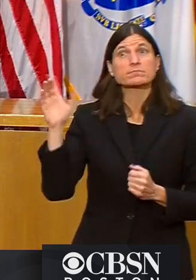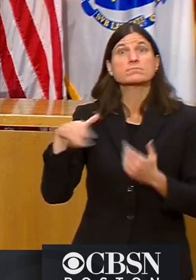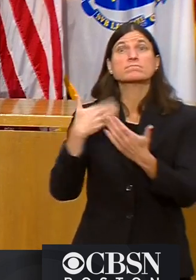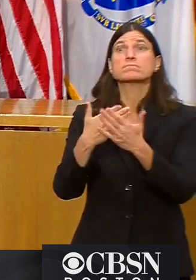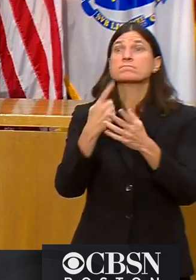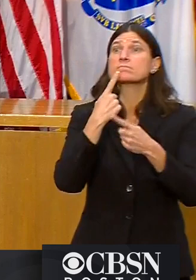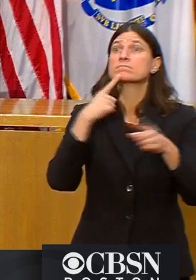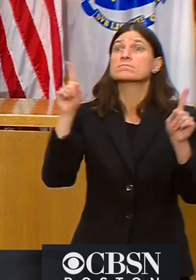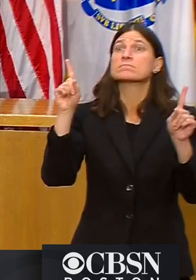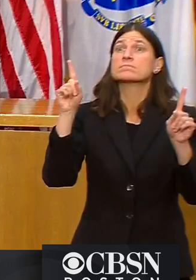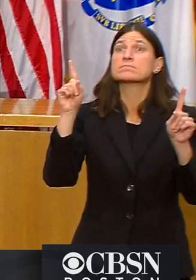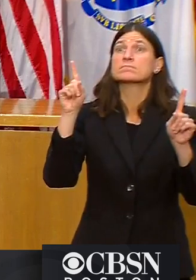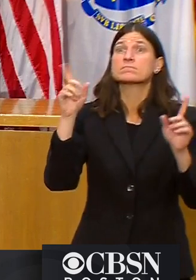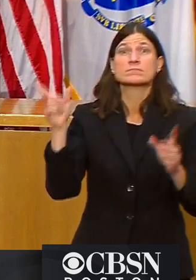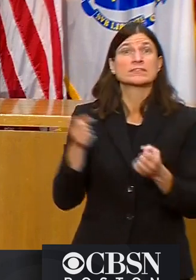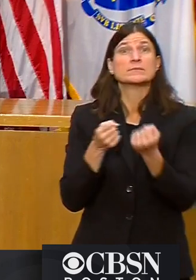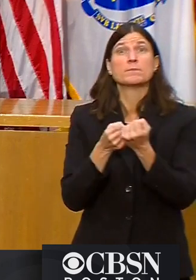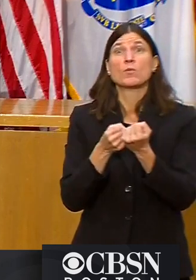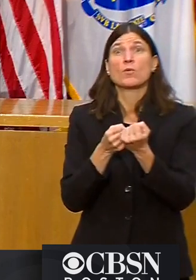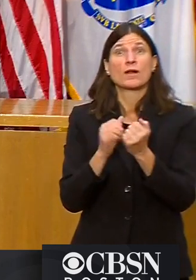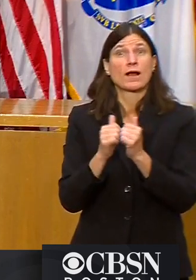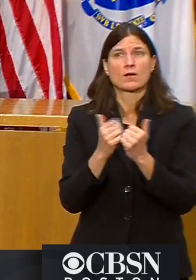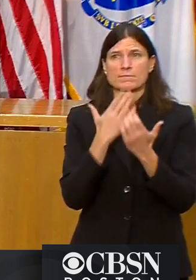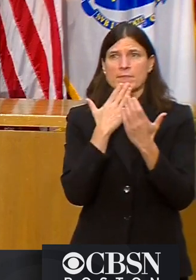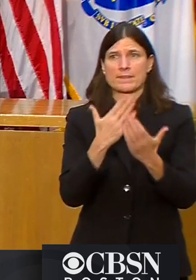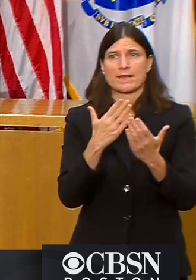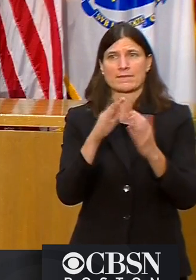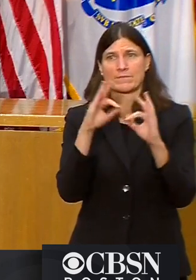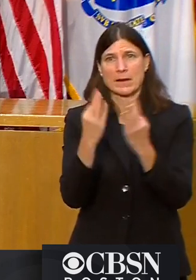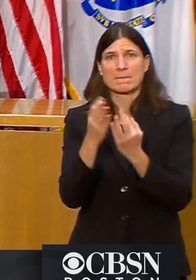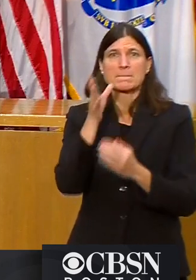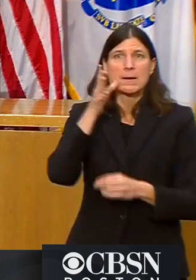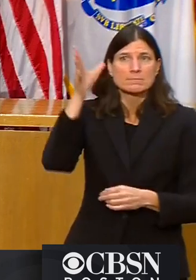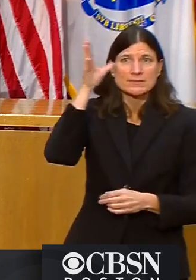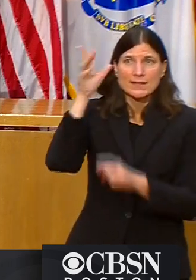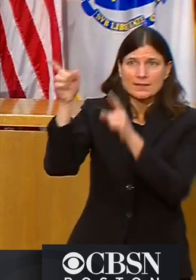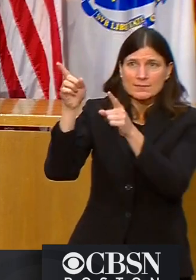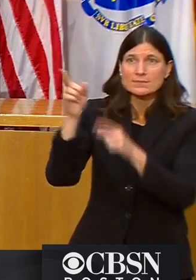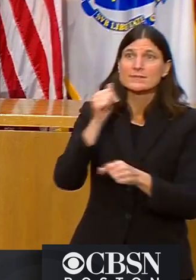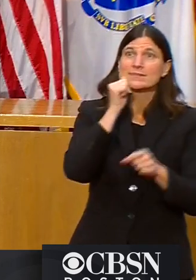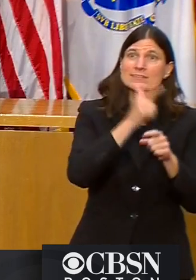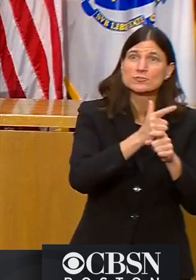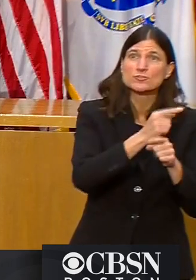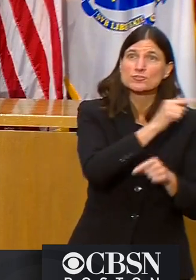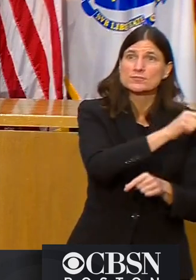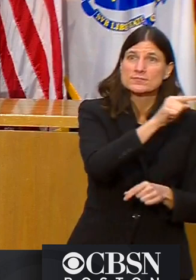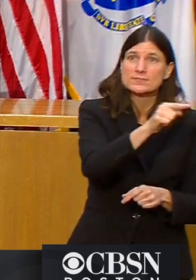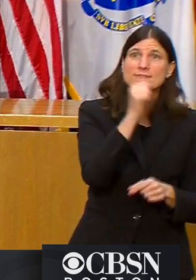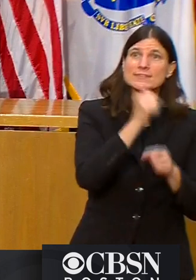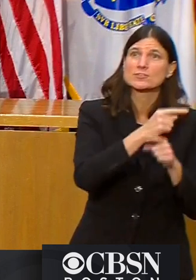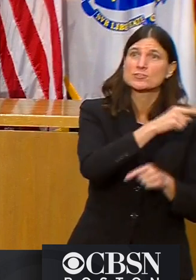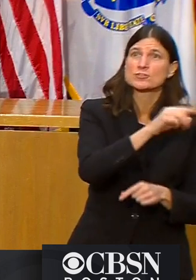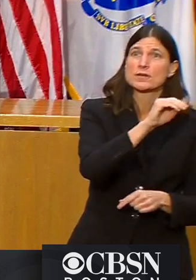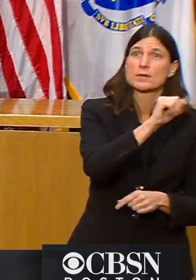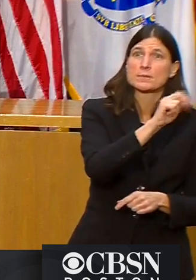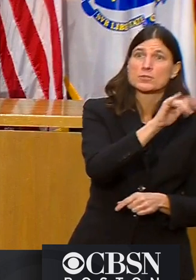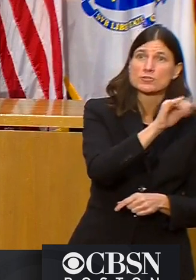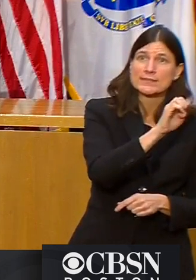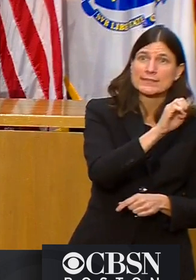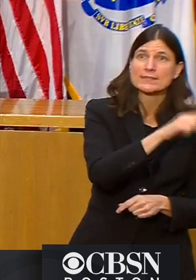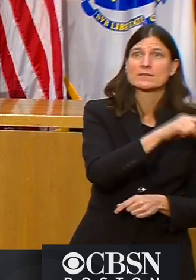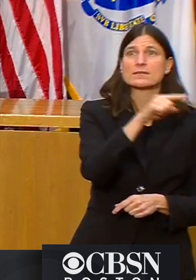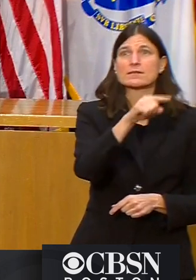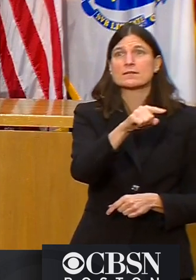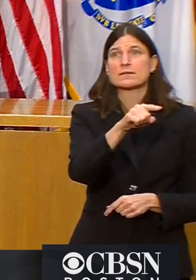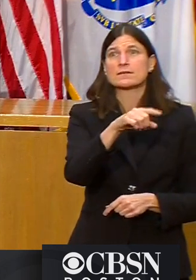family, my mother and my father, my two sisters, Marie and Nadia, and all of the friends that I